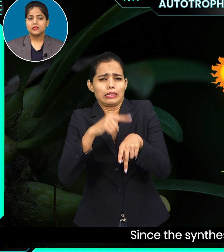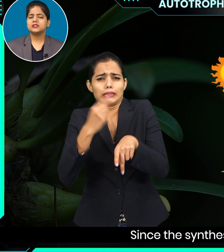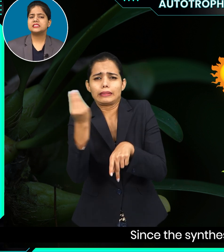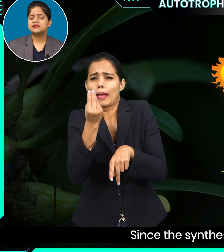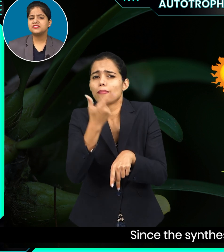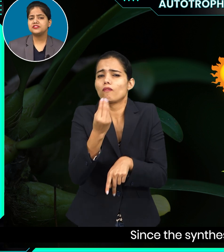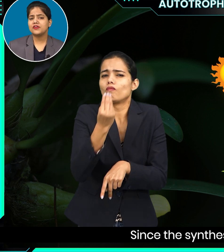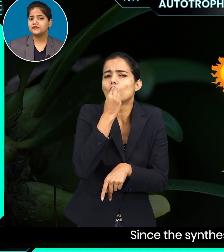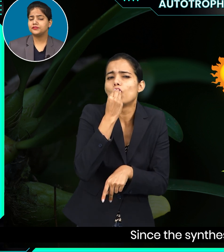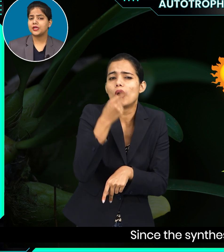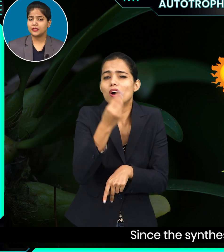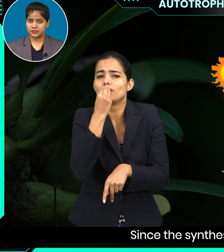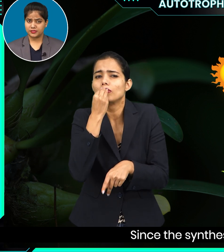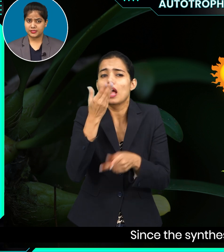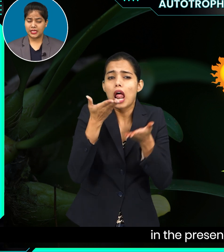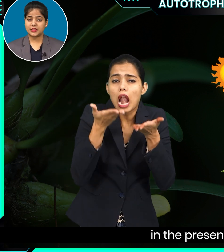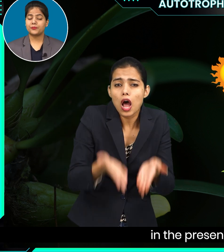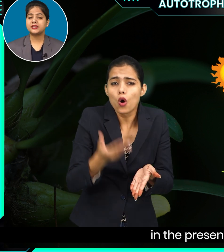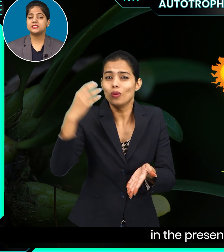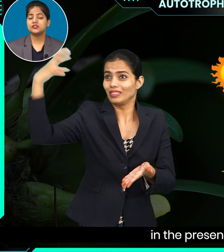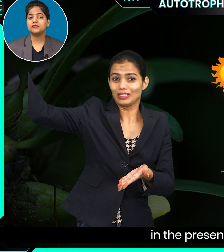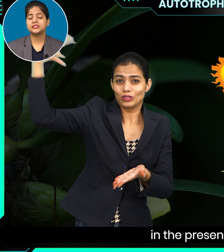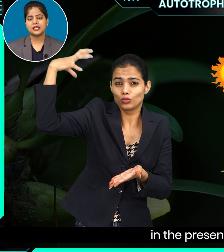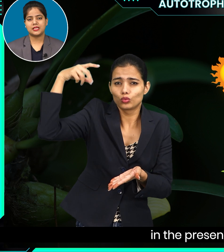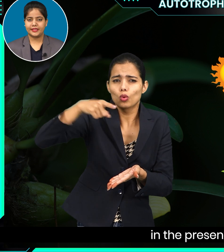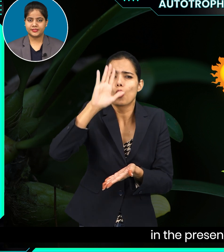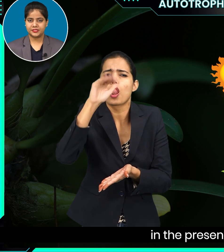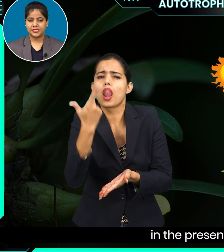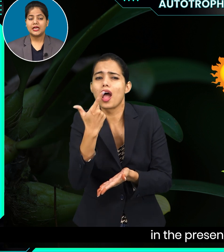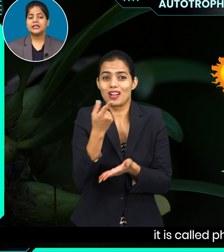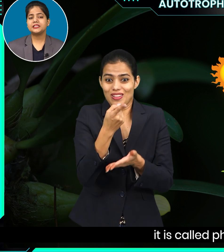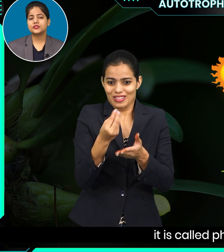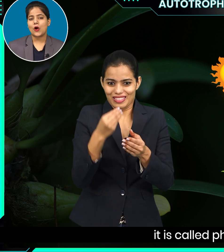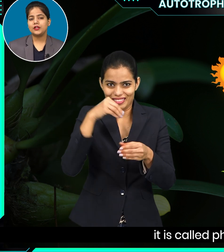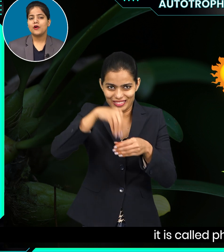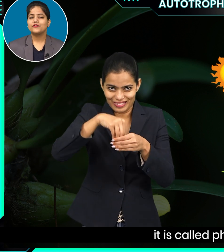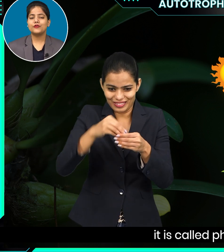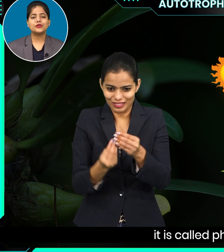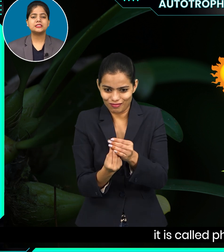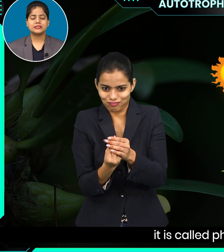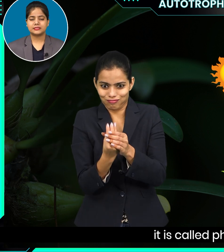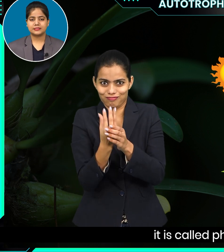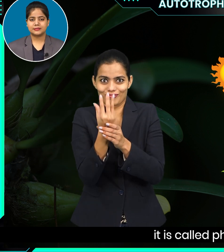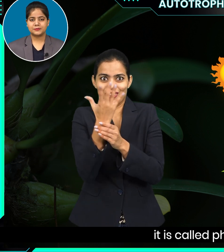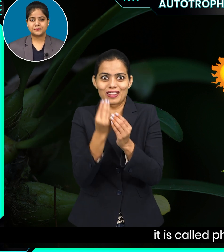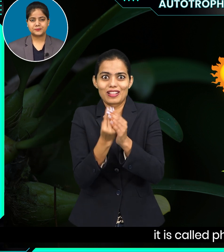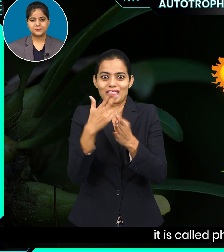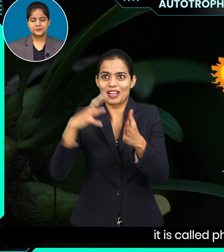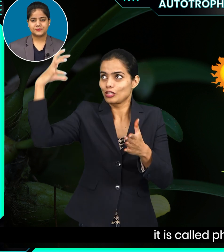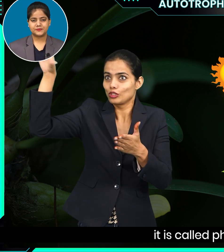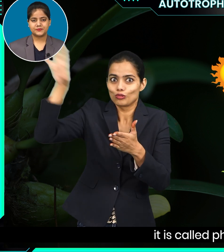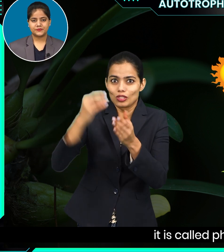Since the synthesis of food occurs in the presence of sunlight, it is called photosynthesis.